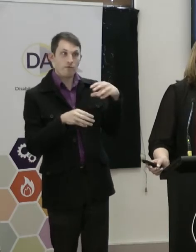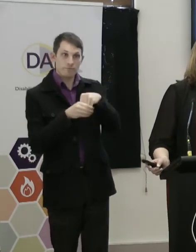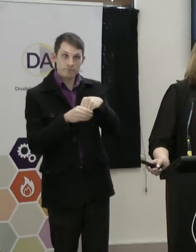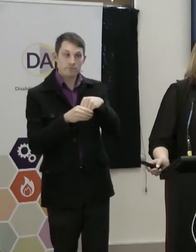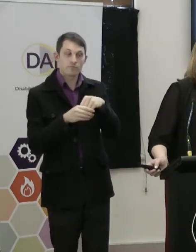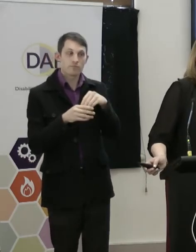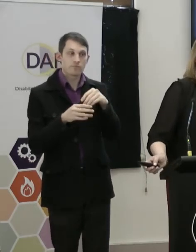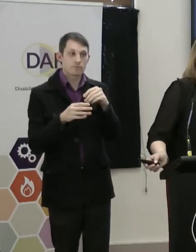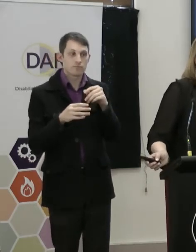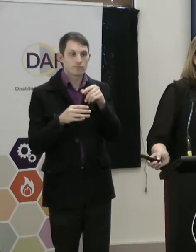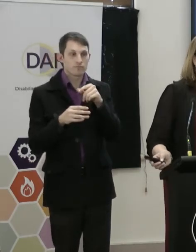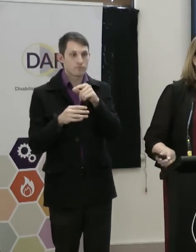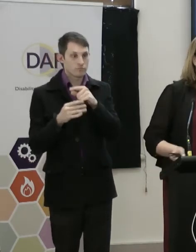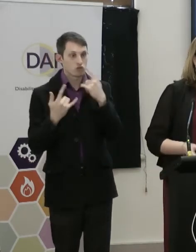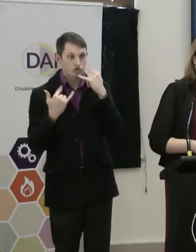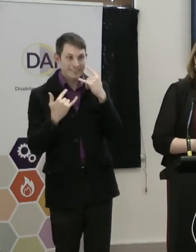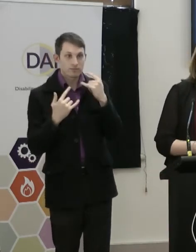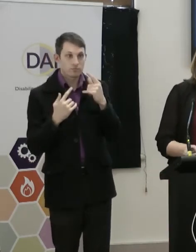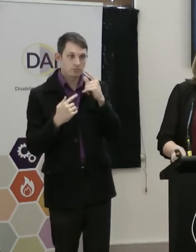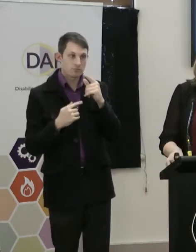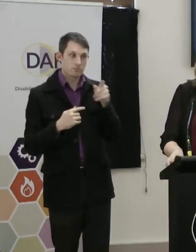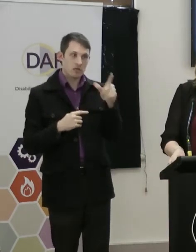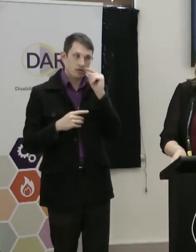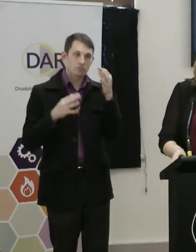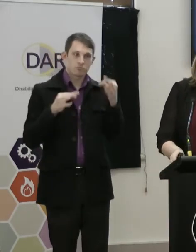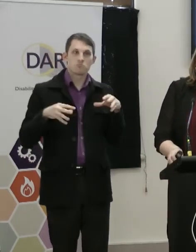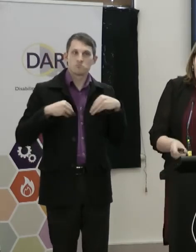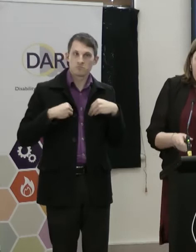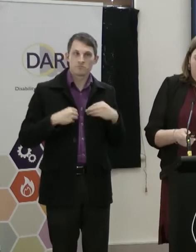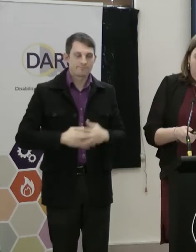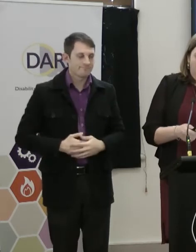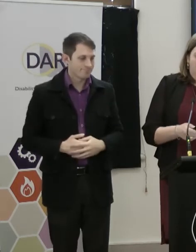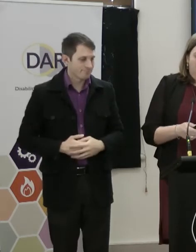that scheme as a provider. Thank you. Yep.